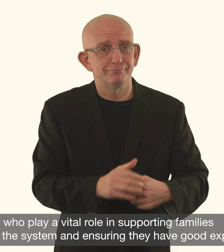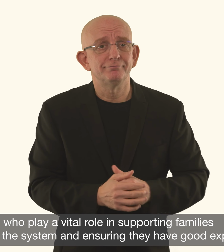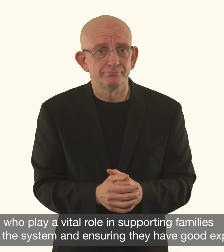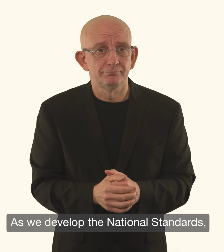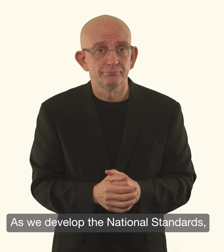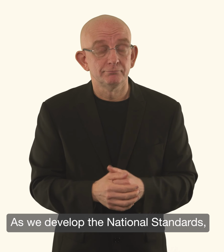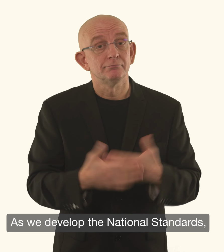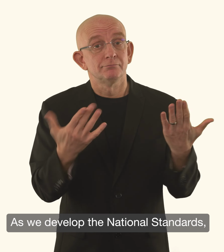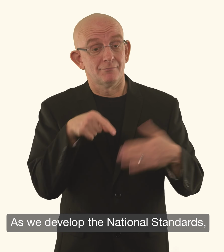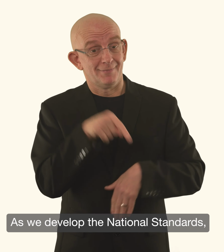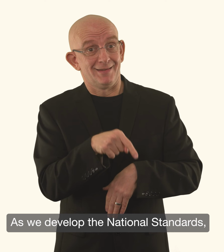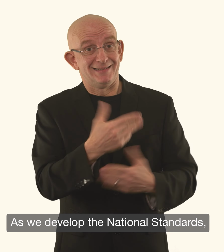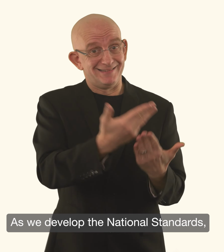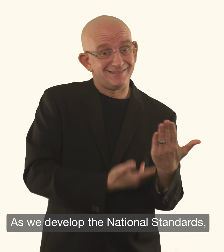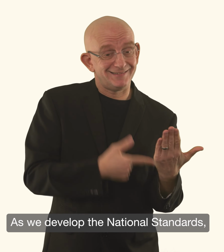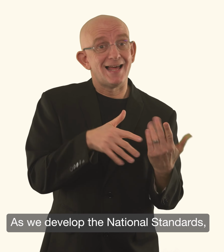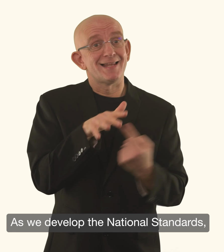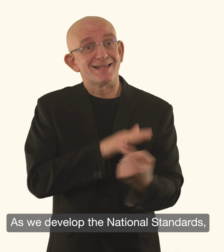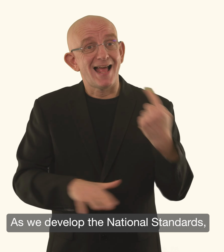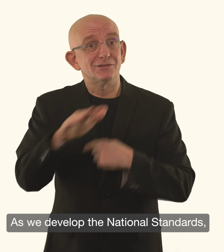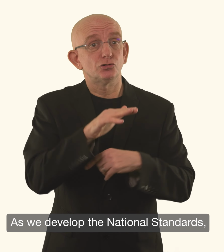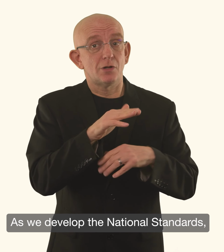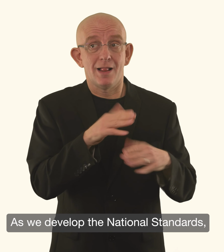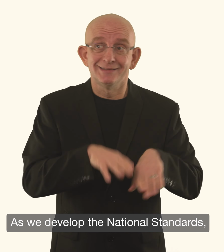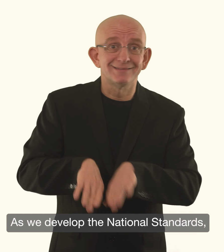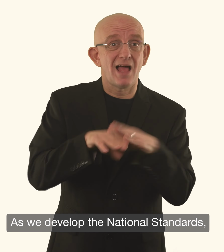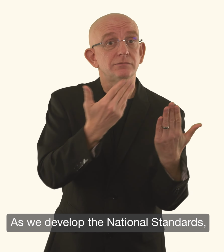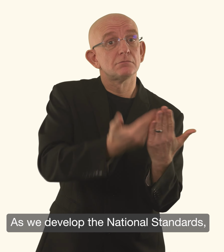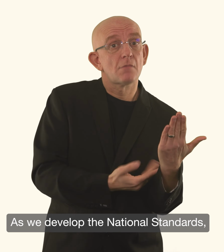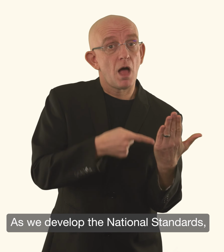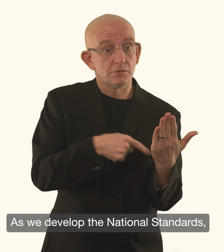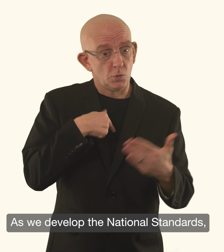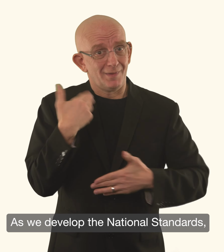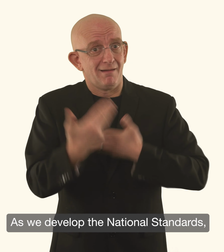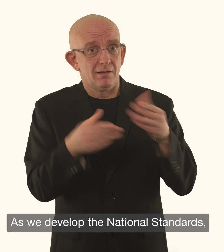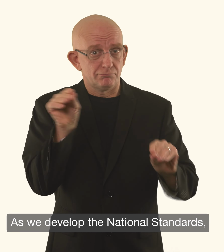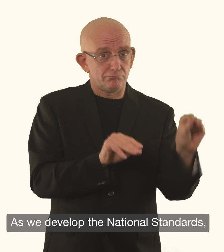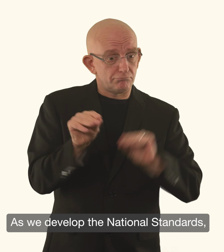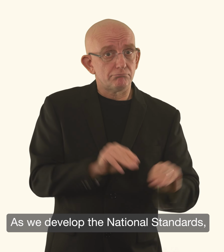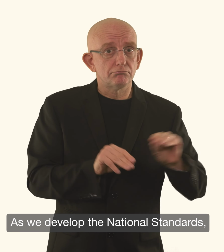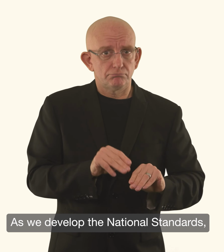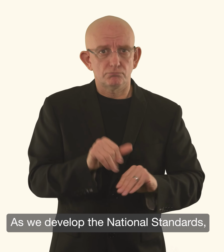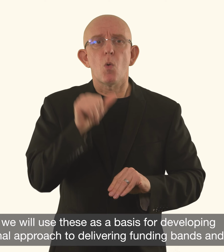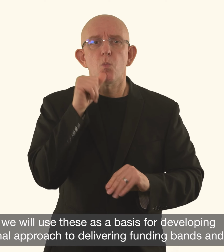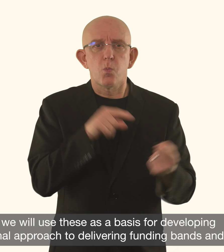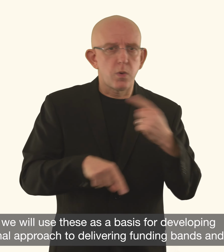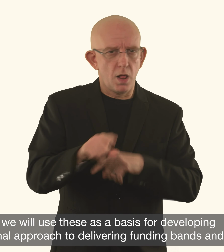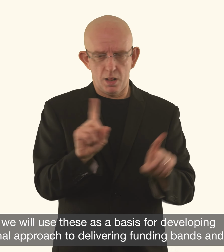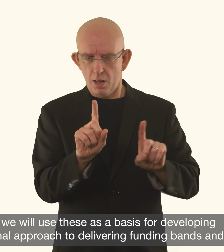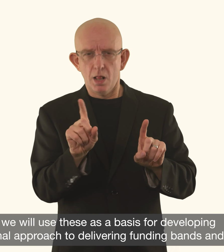As we develop the national standards, we will